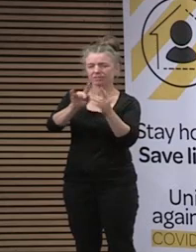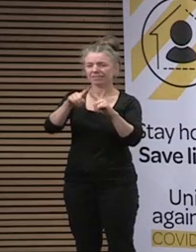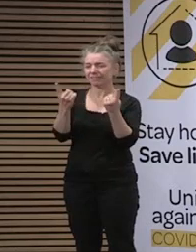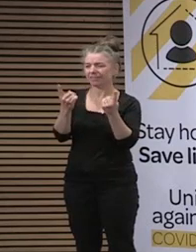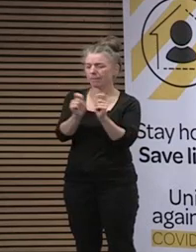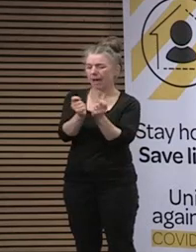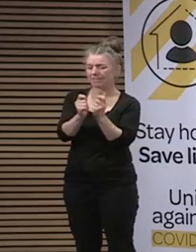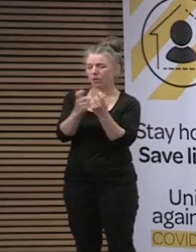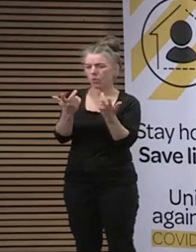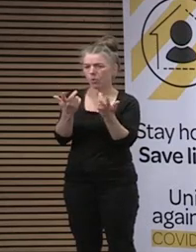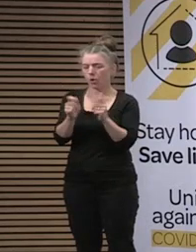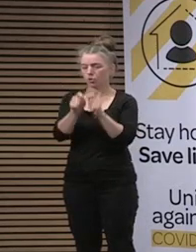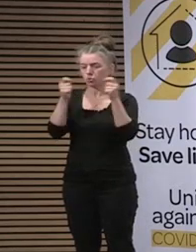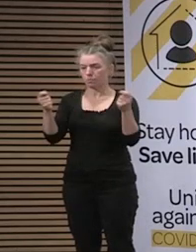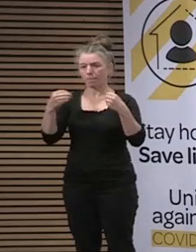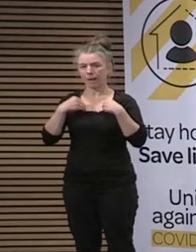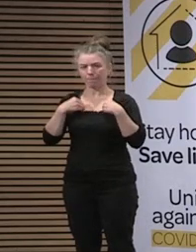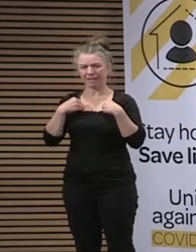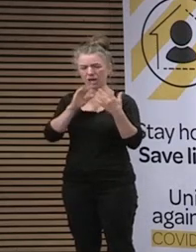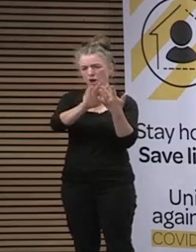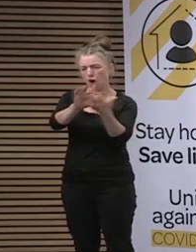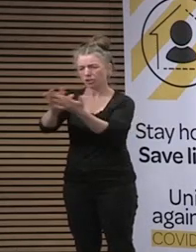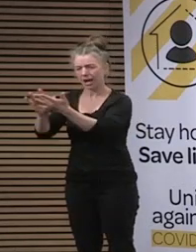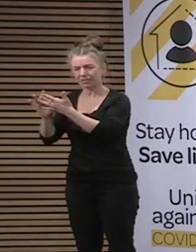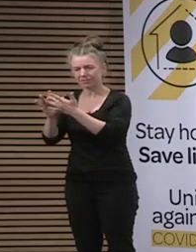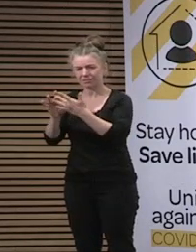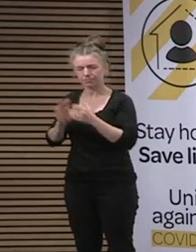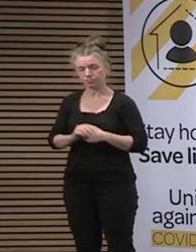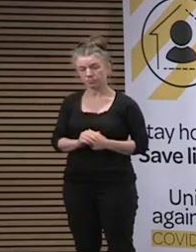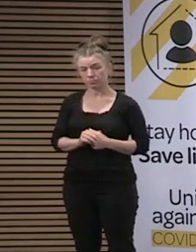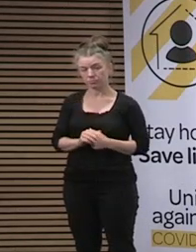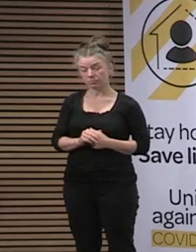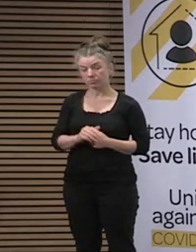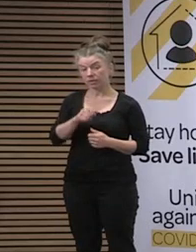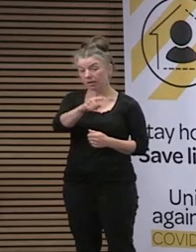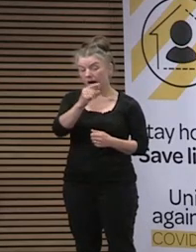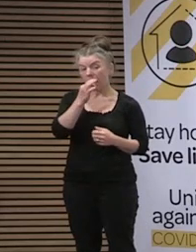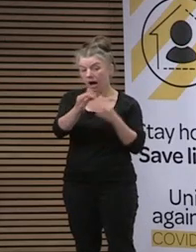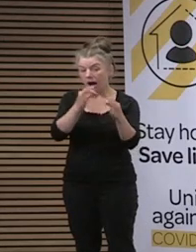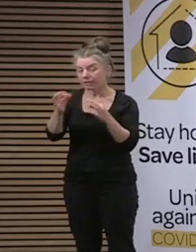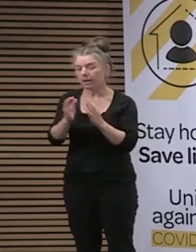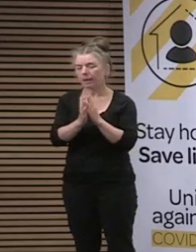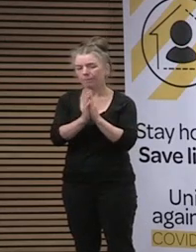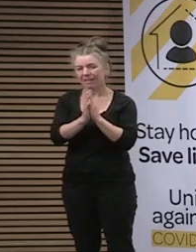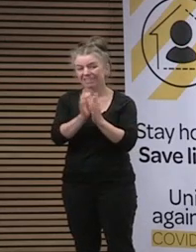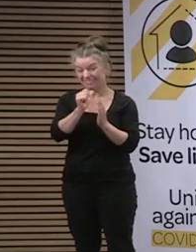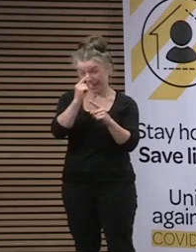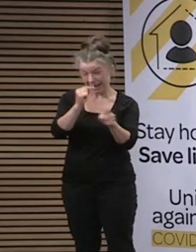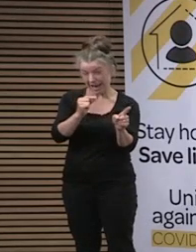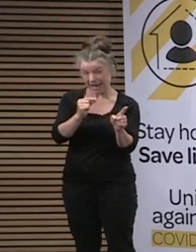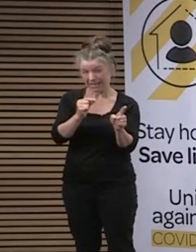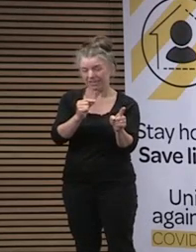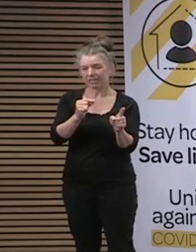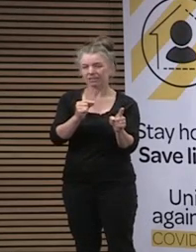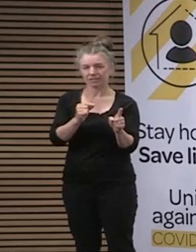of particularly community newspapers to ask whether or not, if they are able to utilise